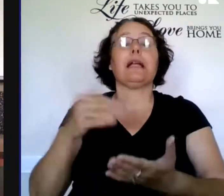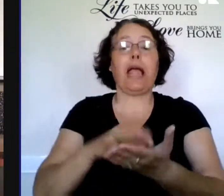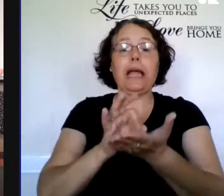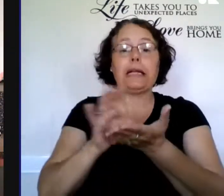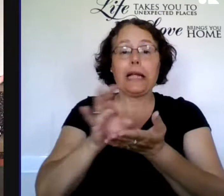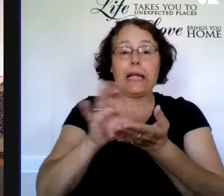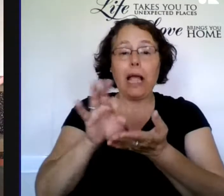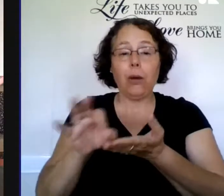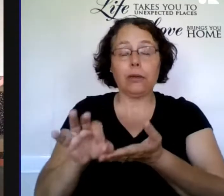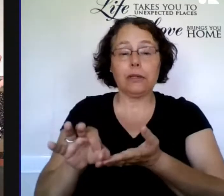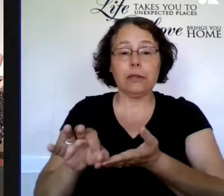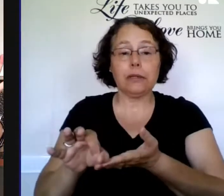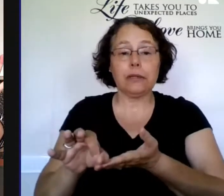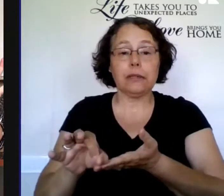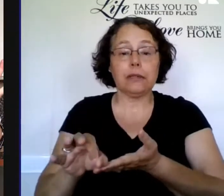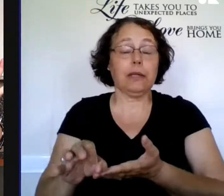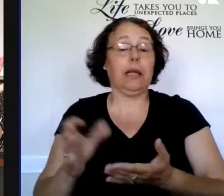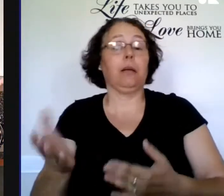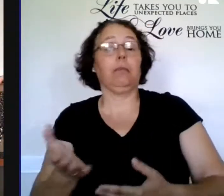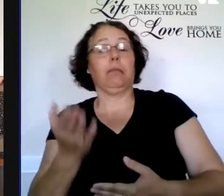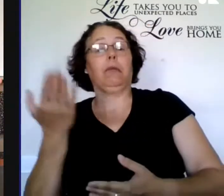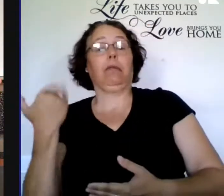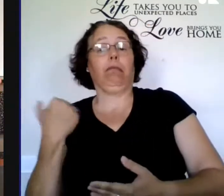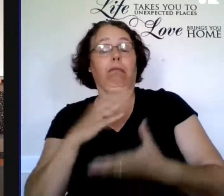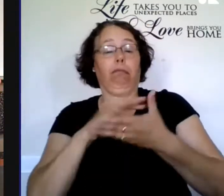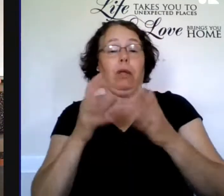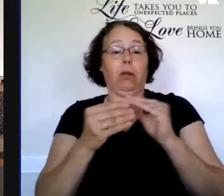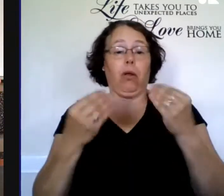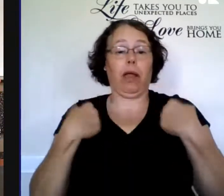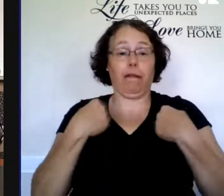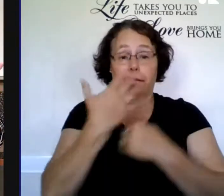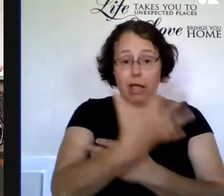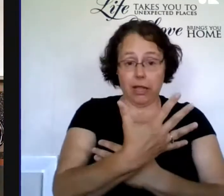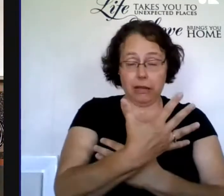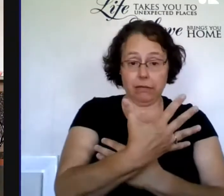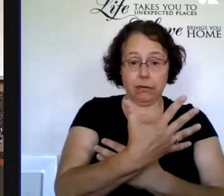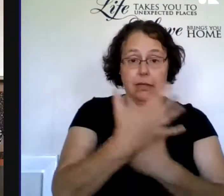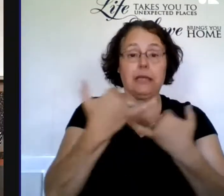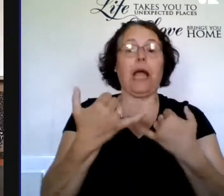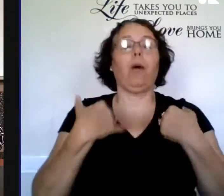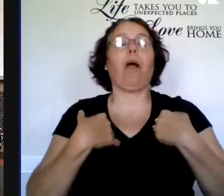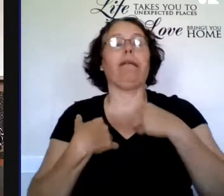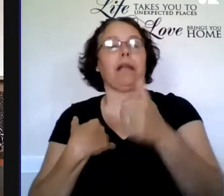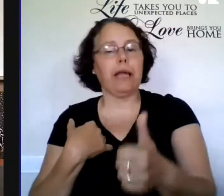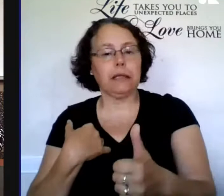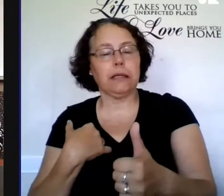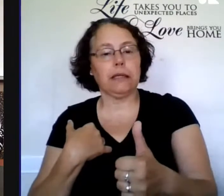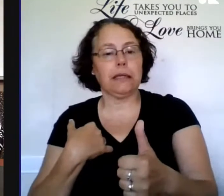5, there are 10. Can you count with me to 10? 1,